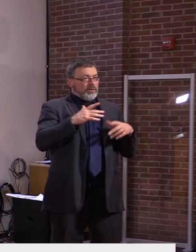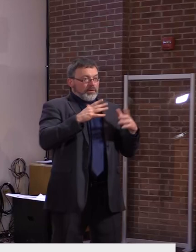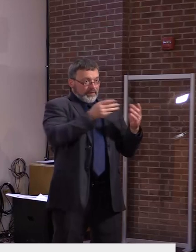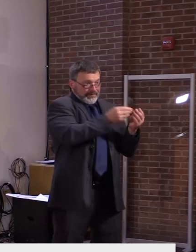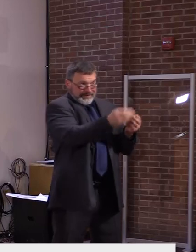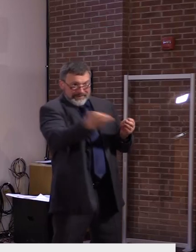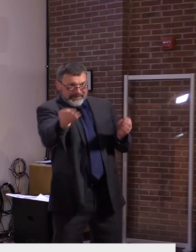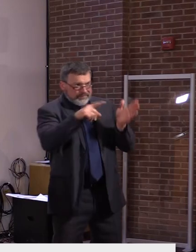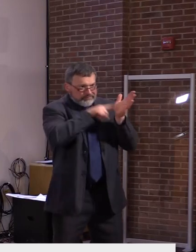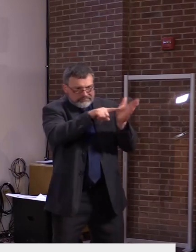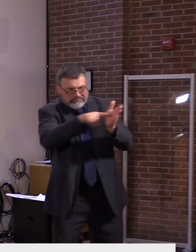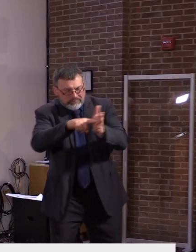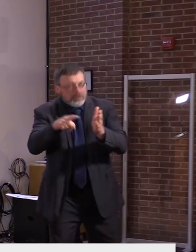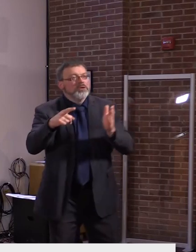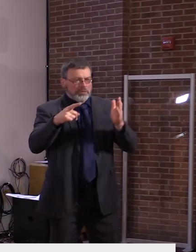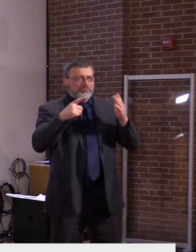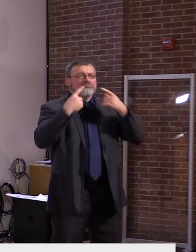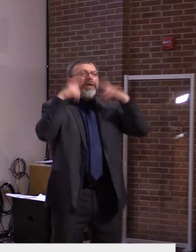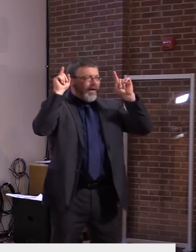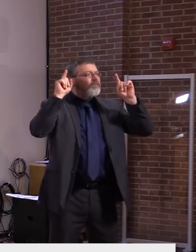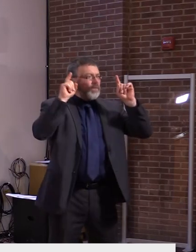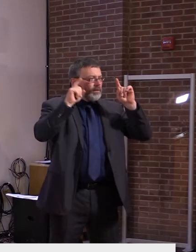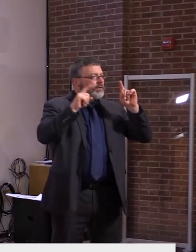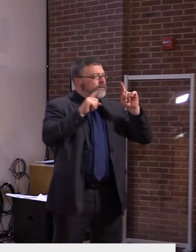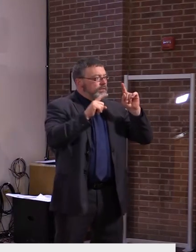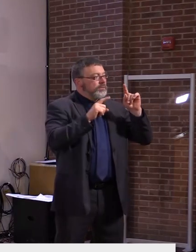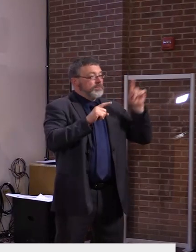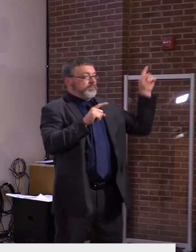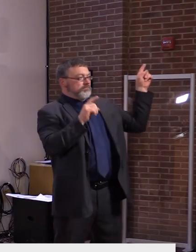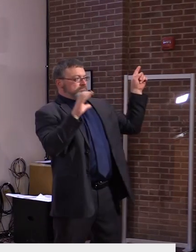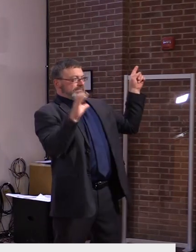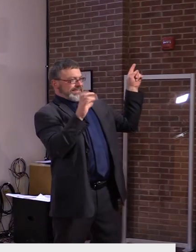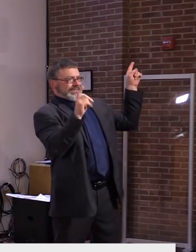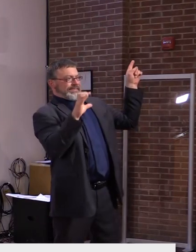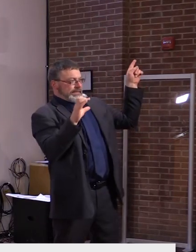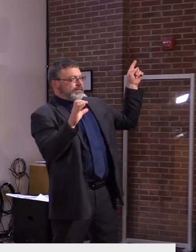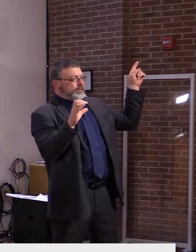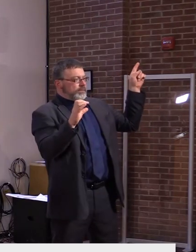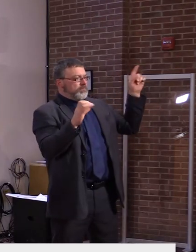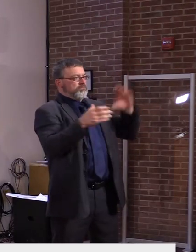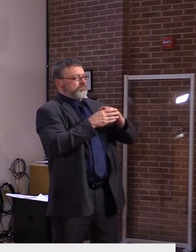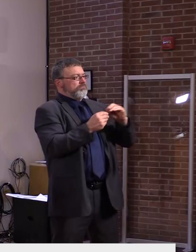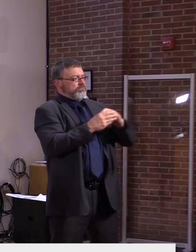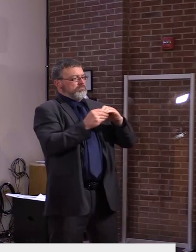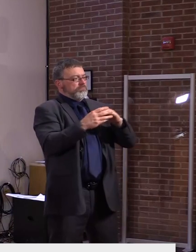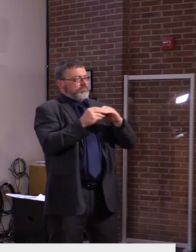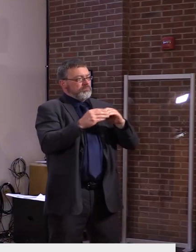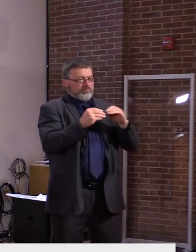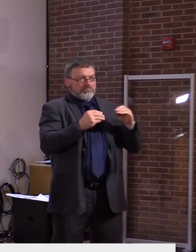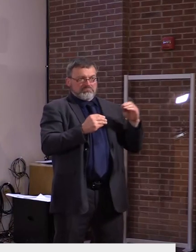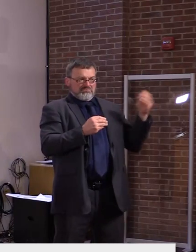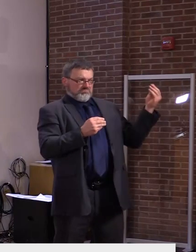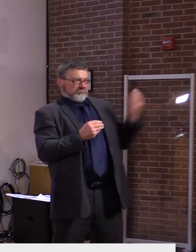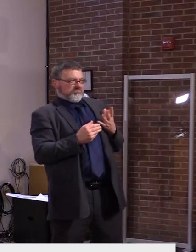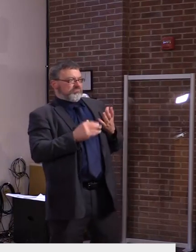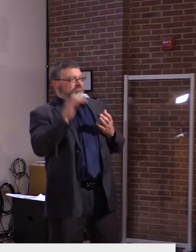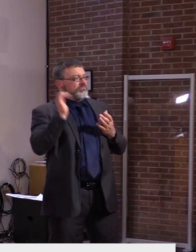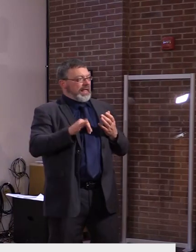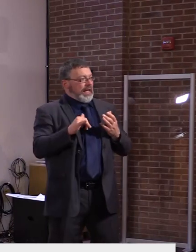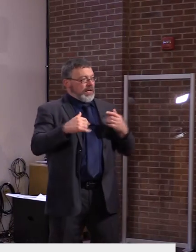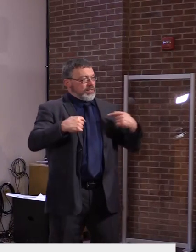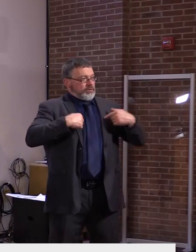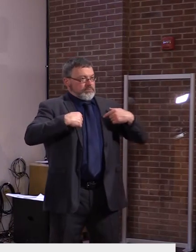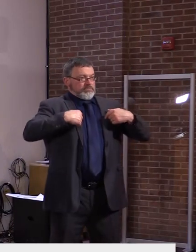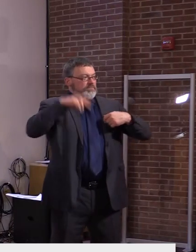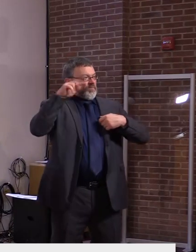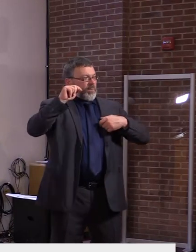manage COVID-19, and the CDC has recently told us that we are one of the more successful